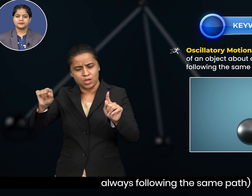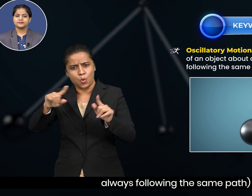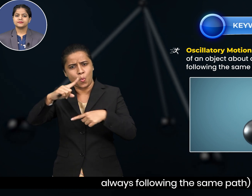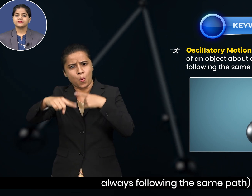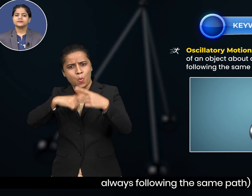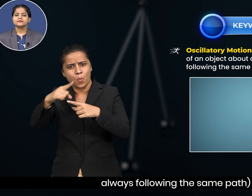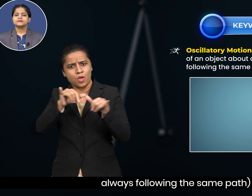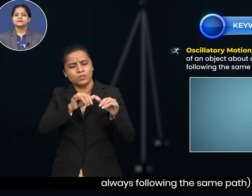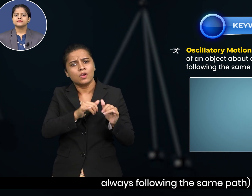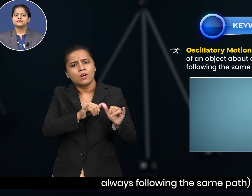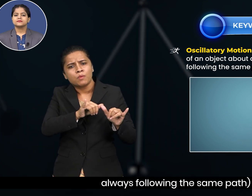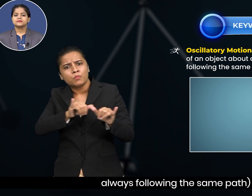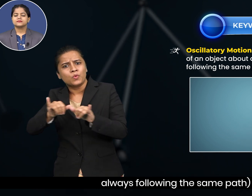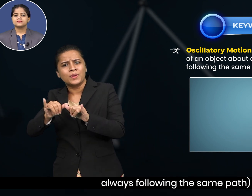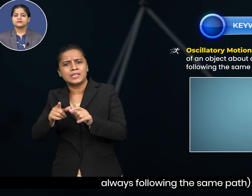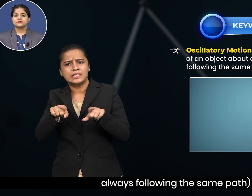path.